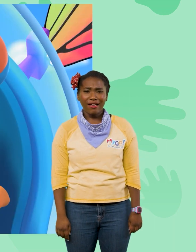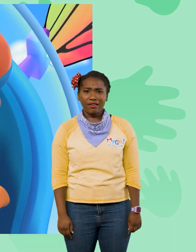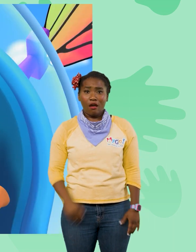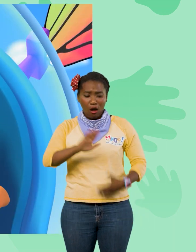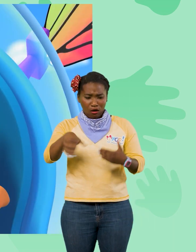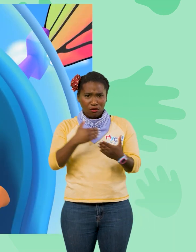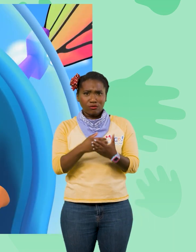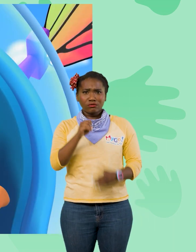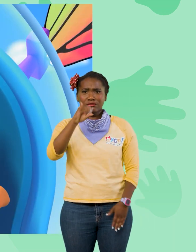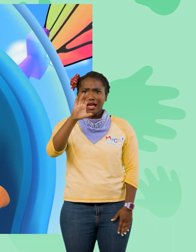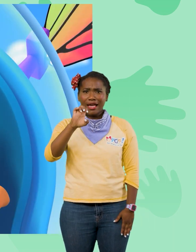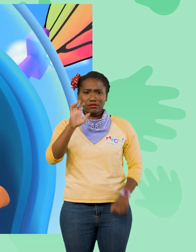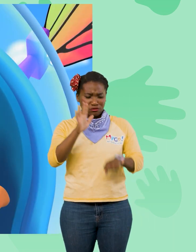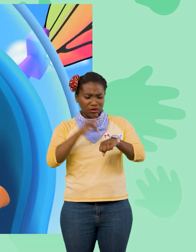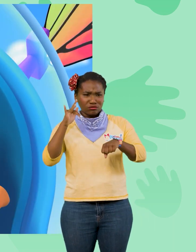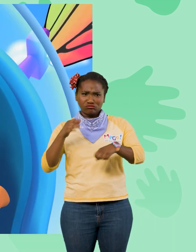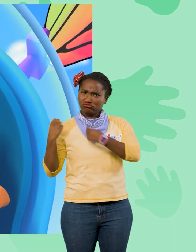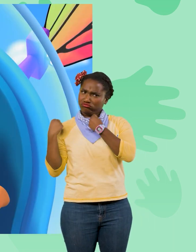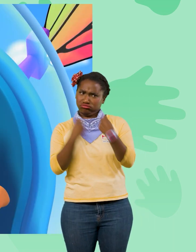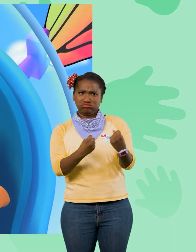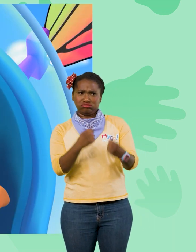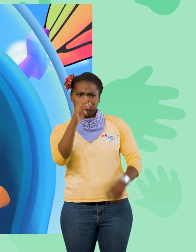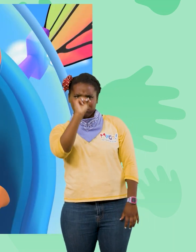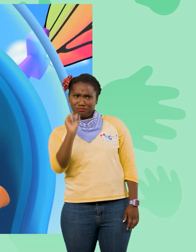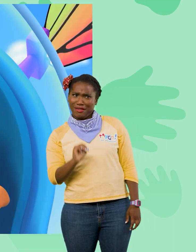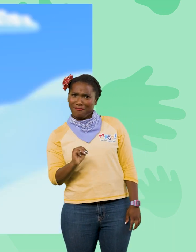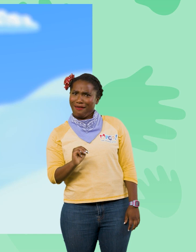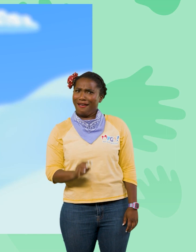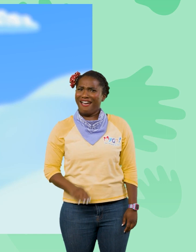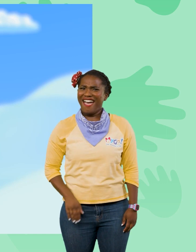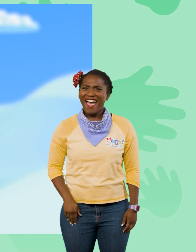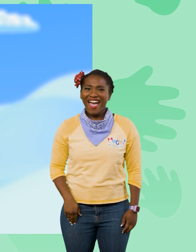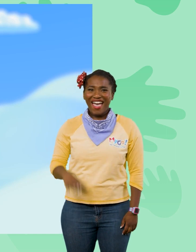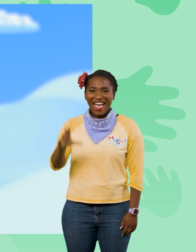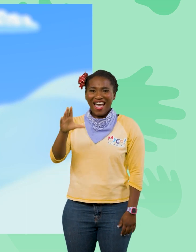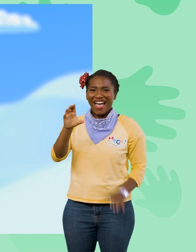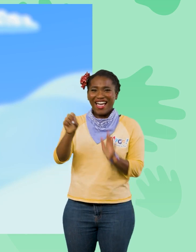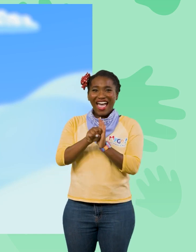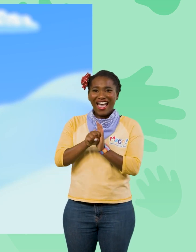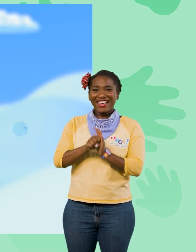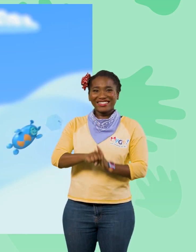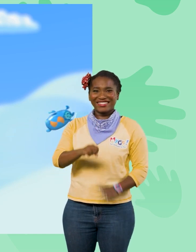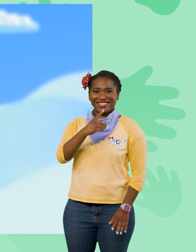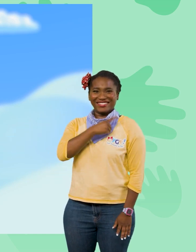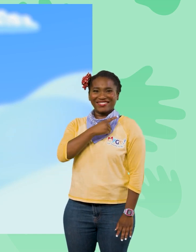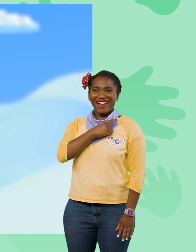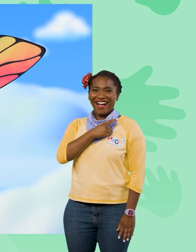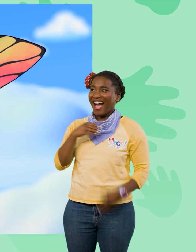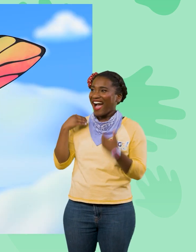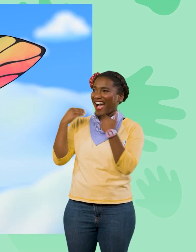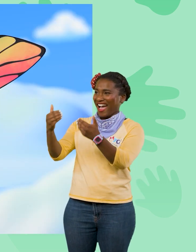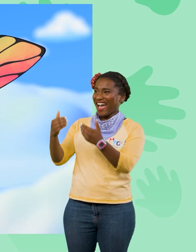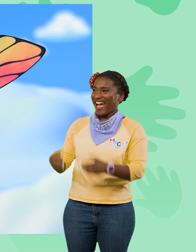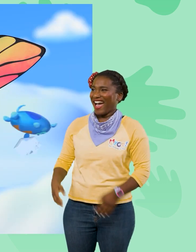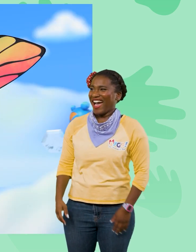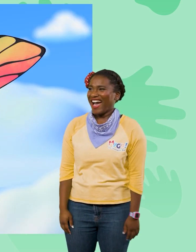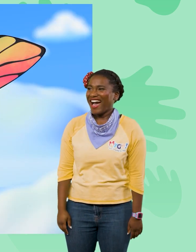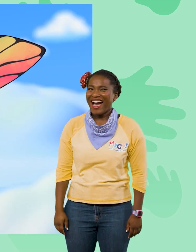All of those ice crystals sure made you strong, Mimi. Here, go catch, D.Bo.